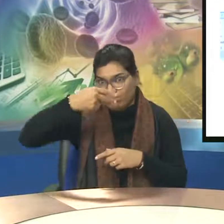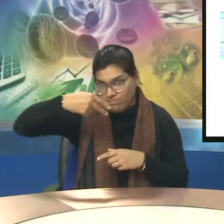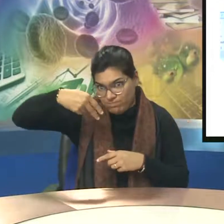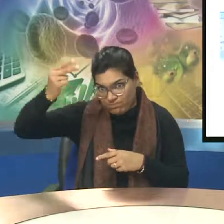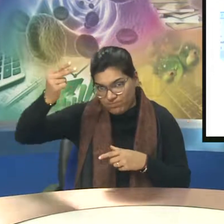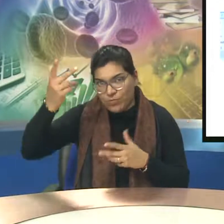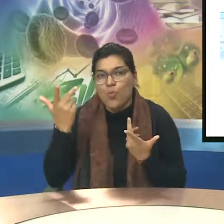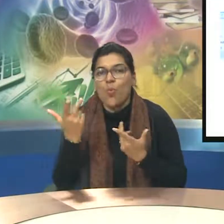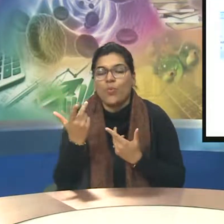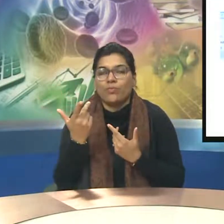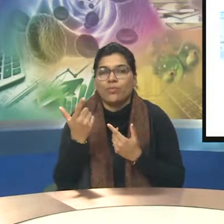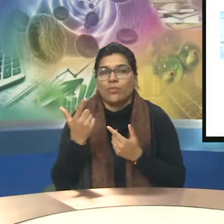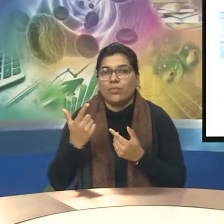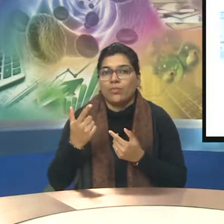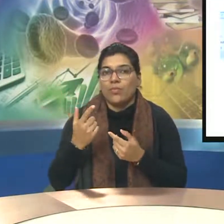bullet marks.